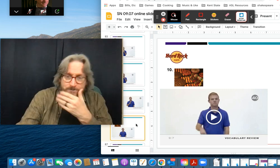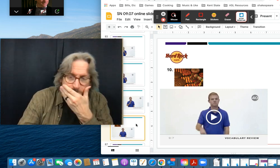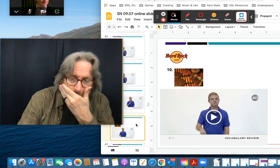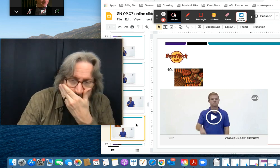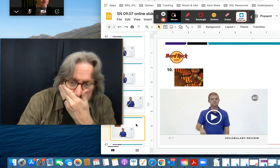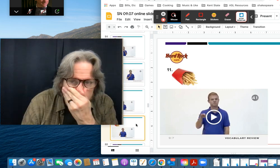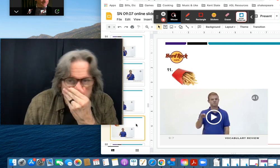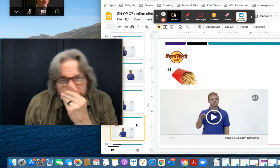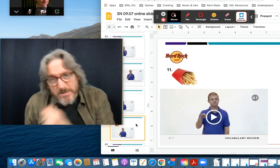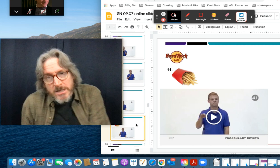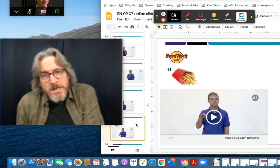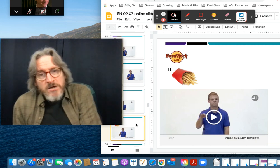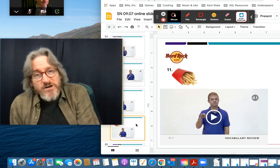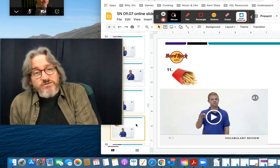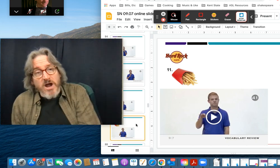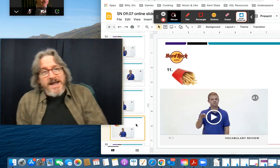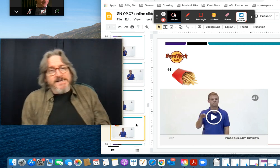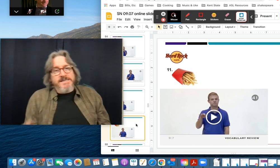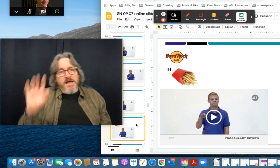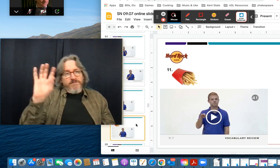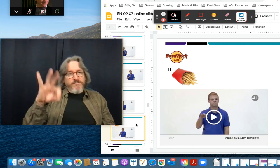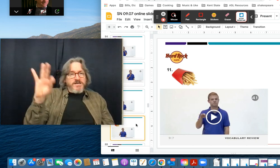Anyway,